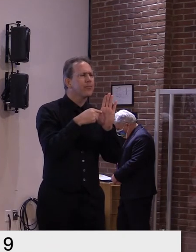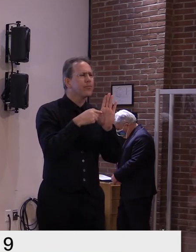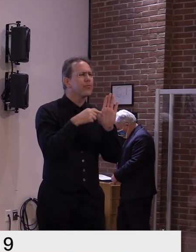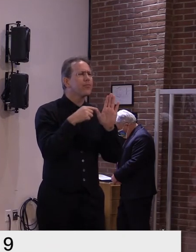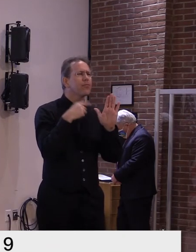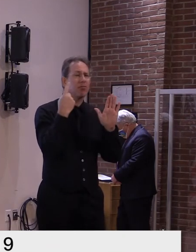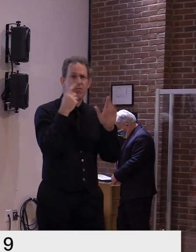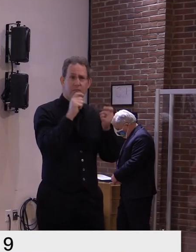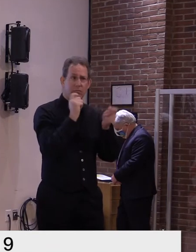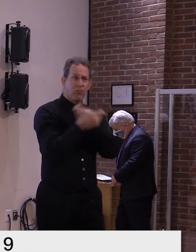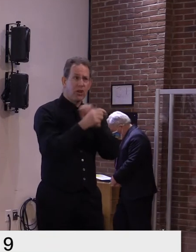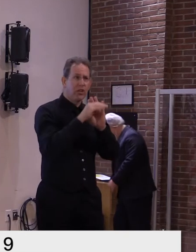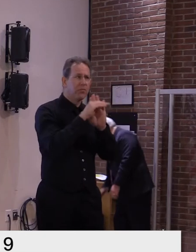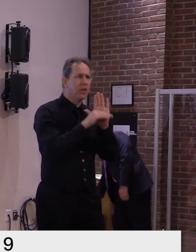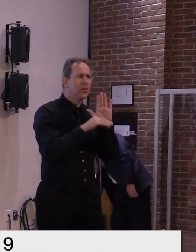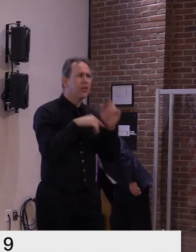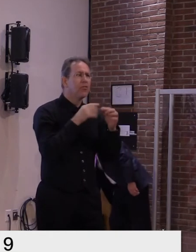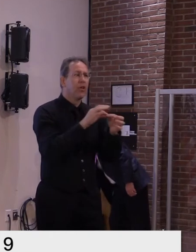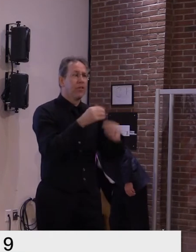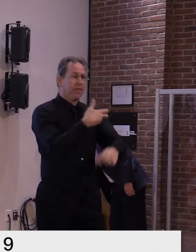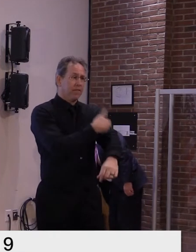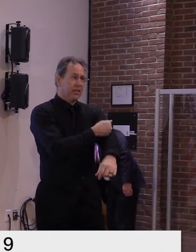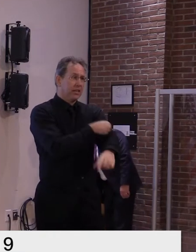get vaccinated, which obviously